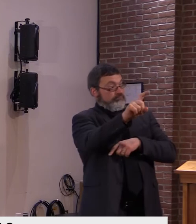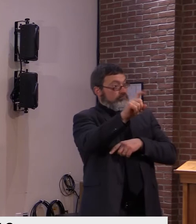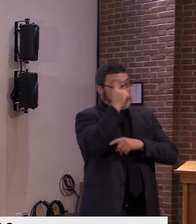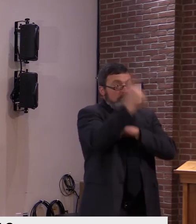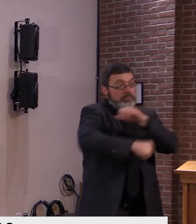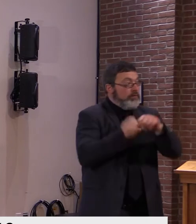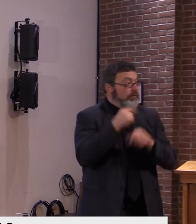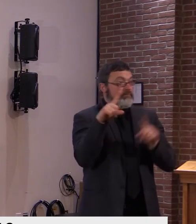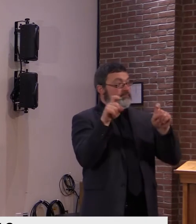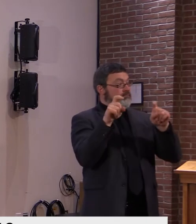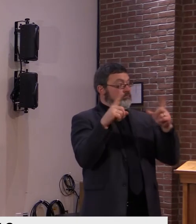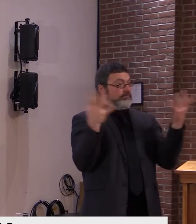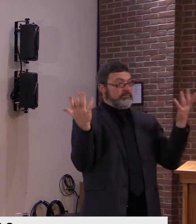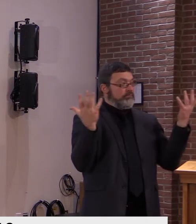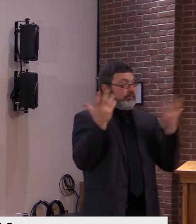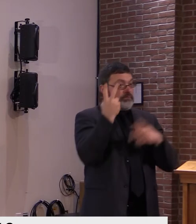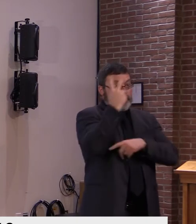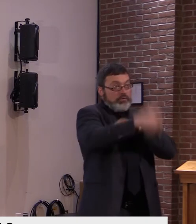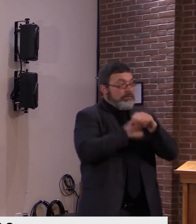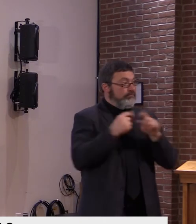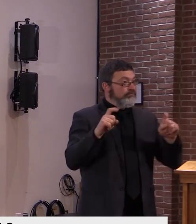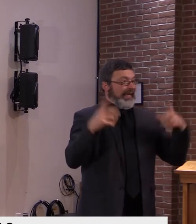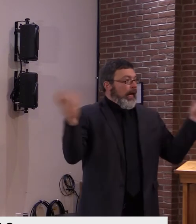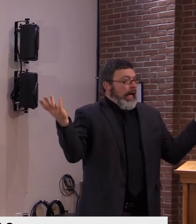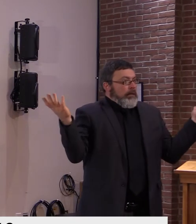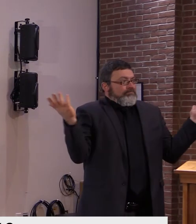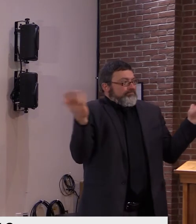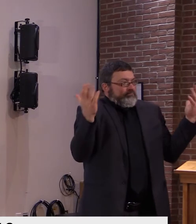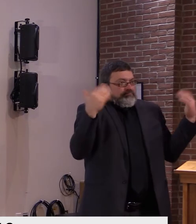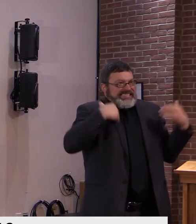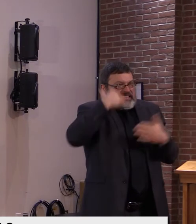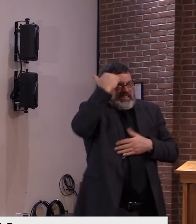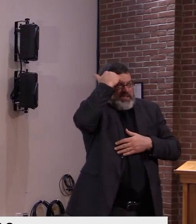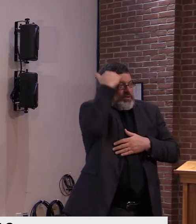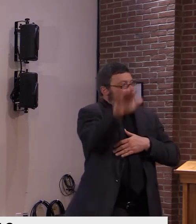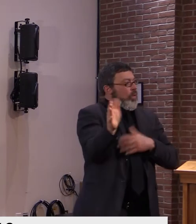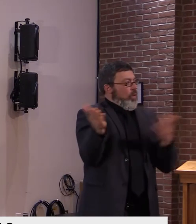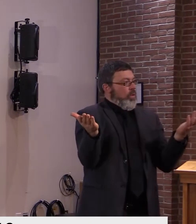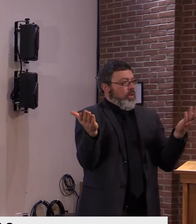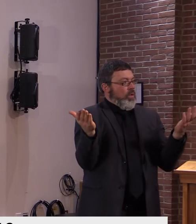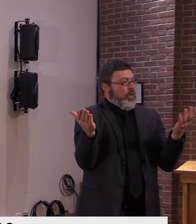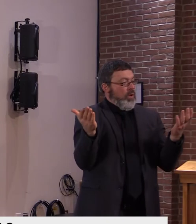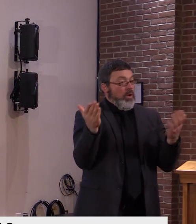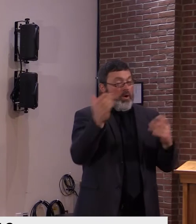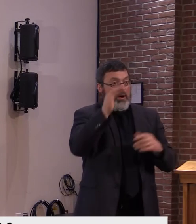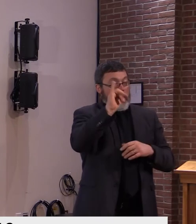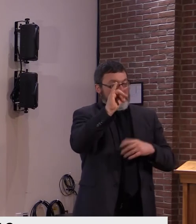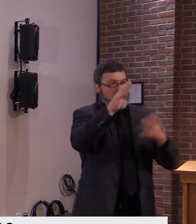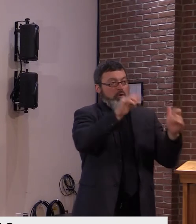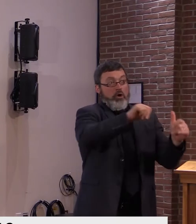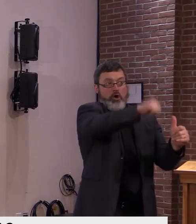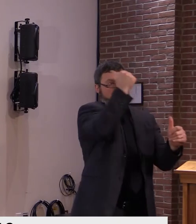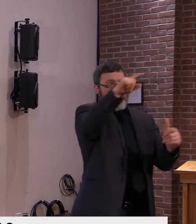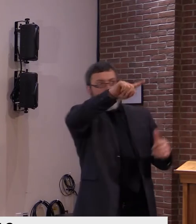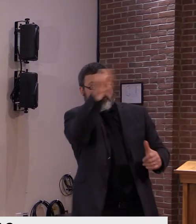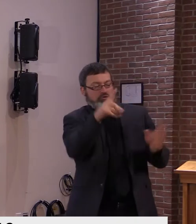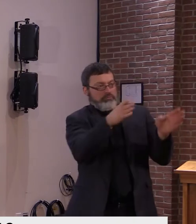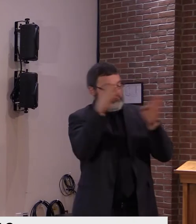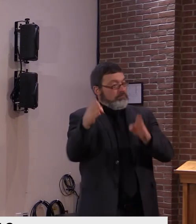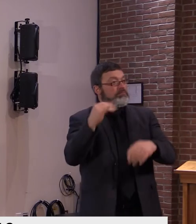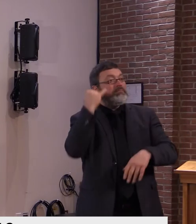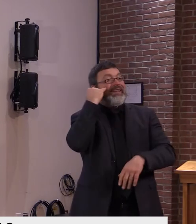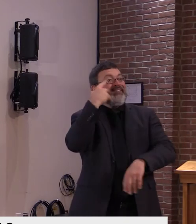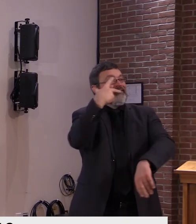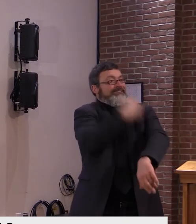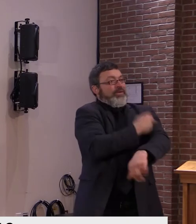know, several times in the next year or what have you. It could go years and years. But obviously this is the kind of stuff we have to learn, which would